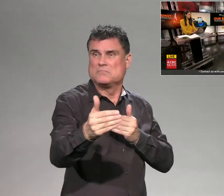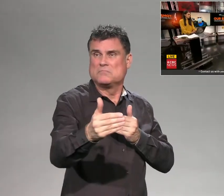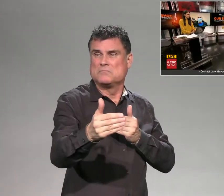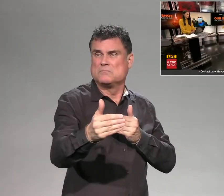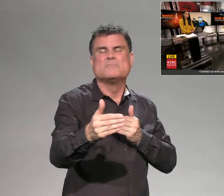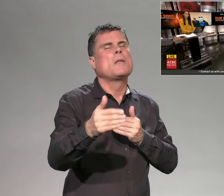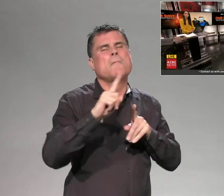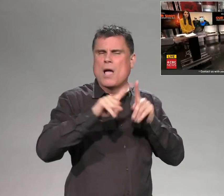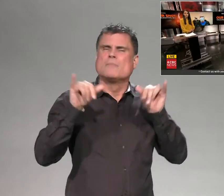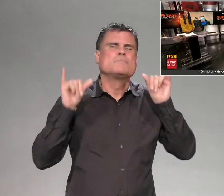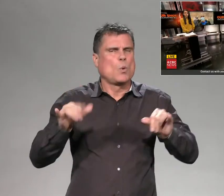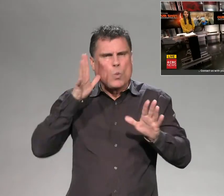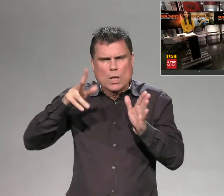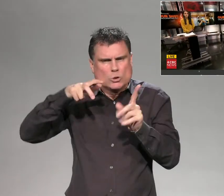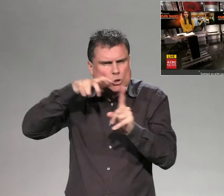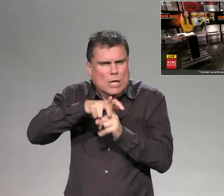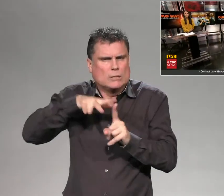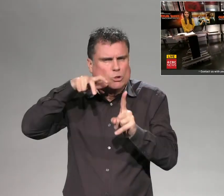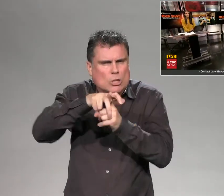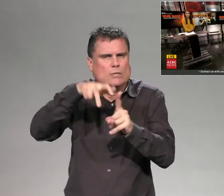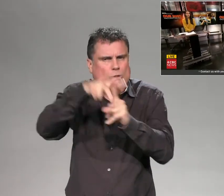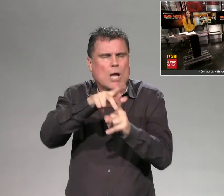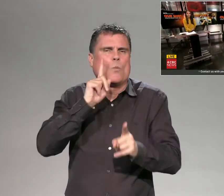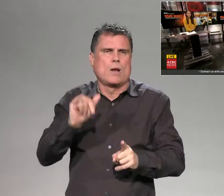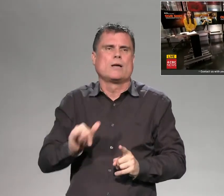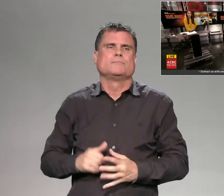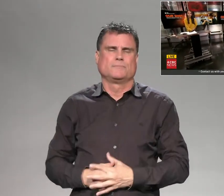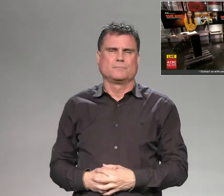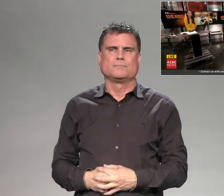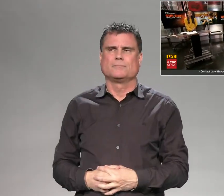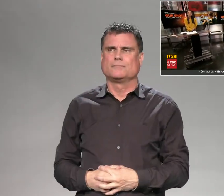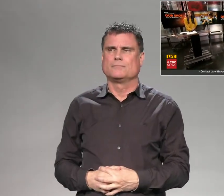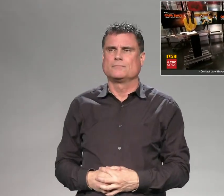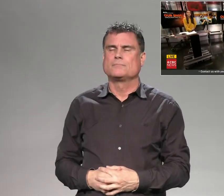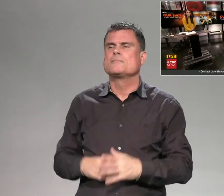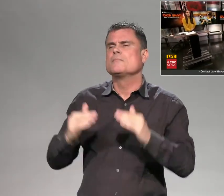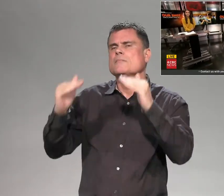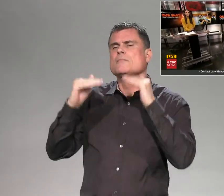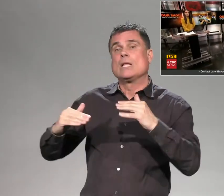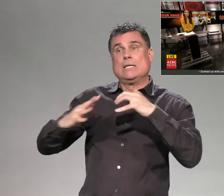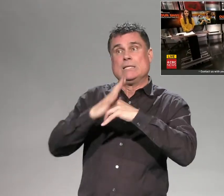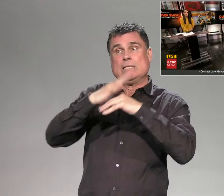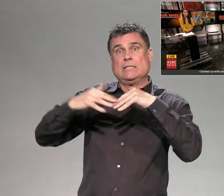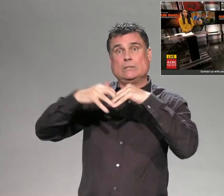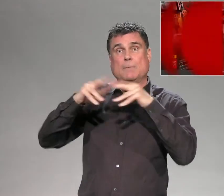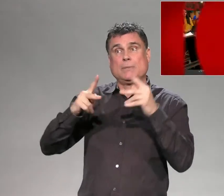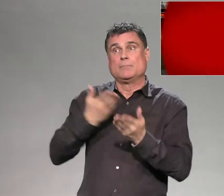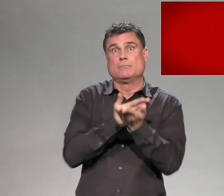Indigenous communities, and let's take a look at how Indigenous people on reserve are welcoming the vaccine.